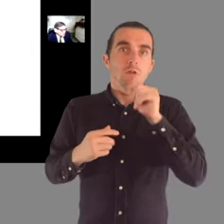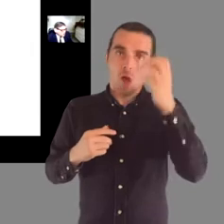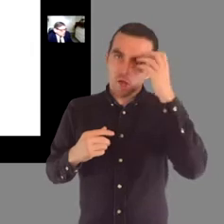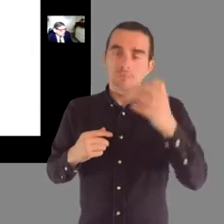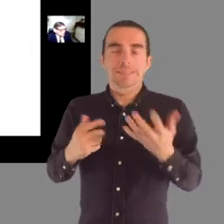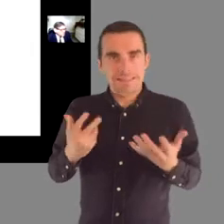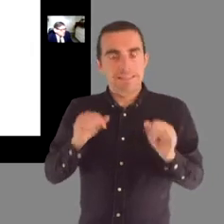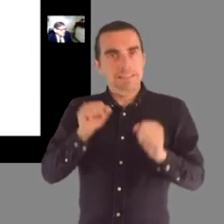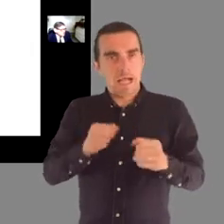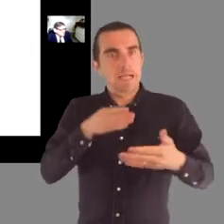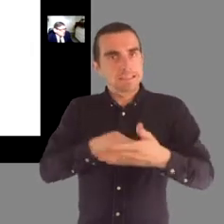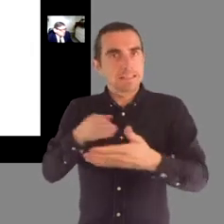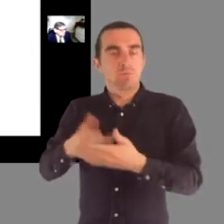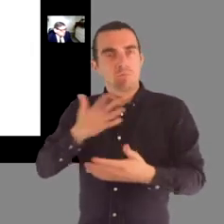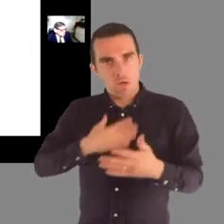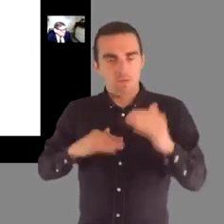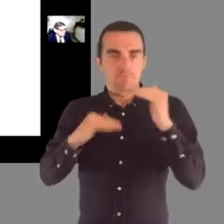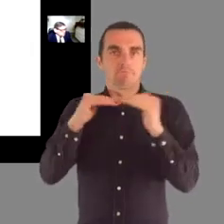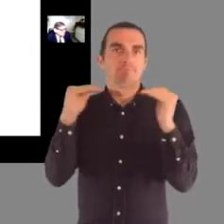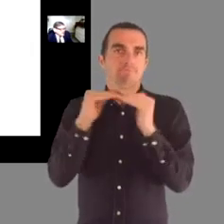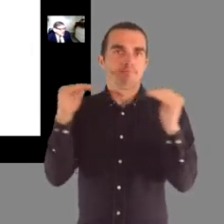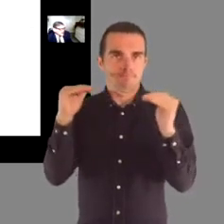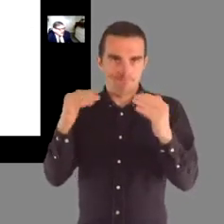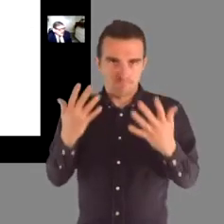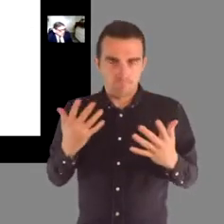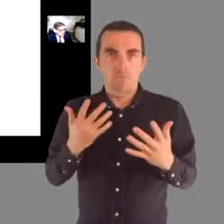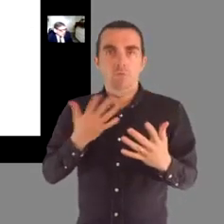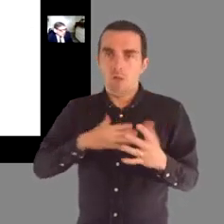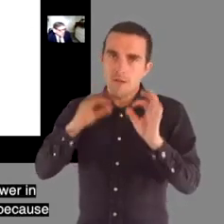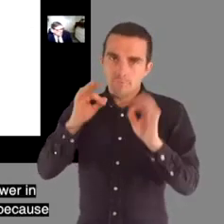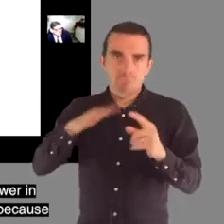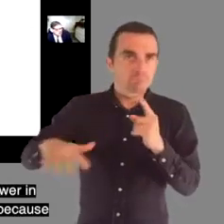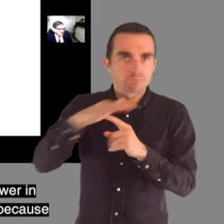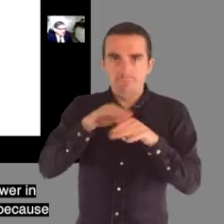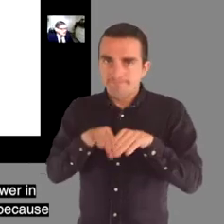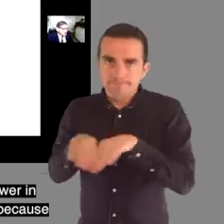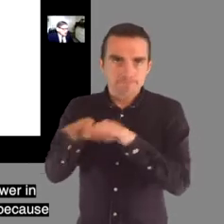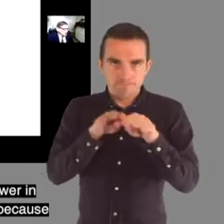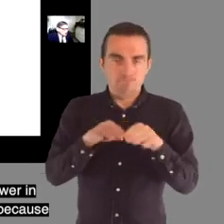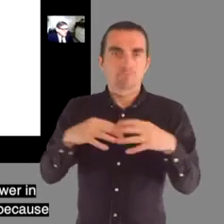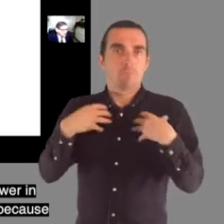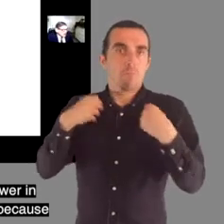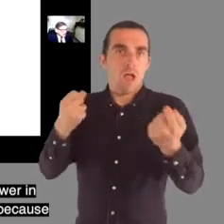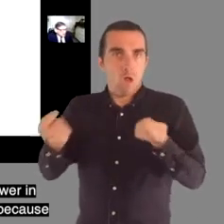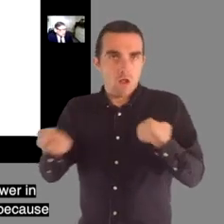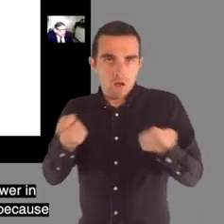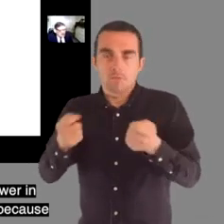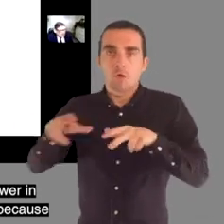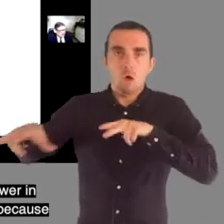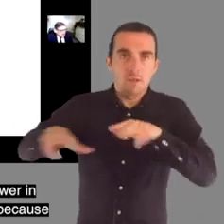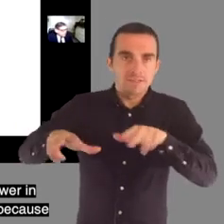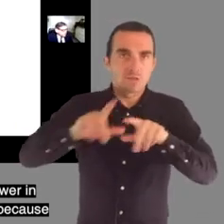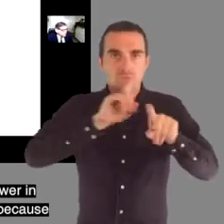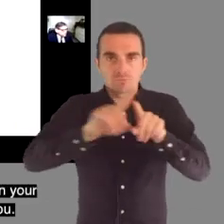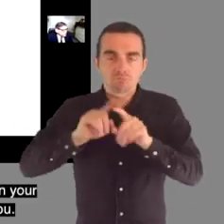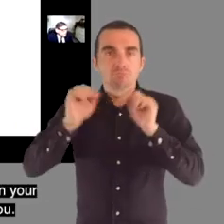real issue to achieve any sort of equality. Democratic power, holding power in an organization